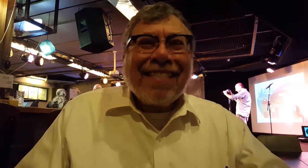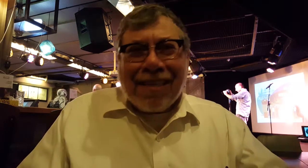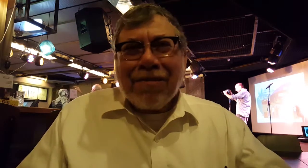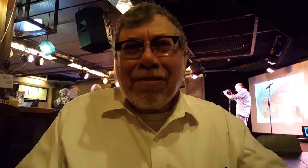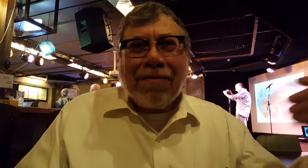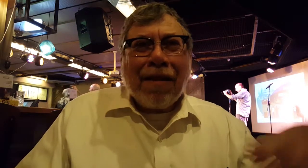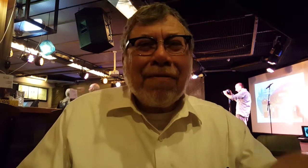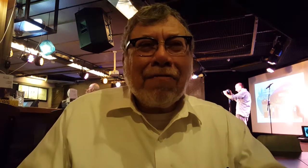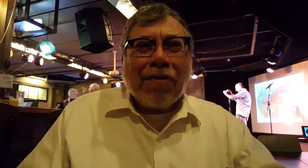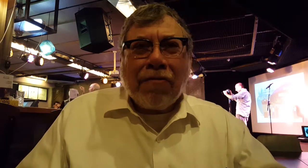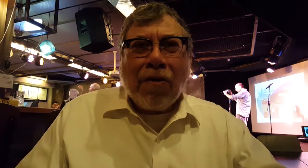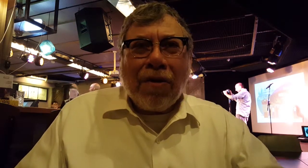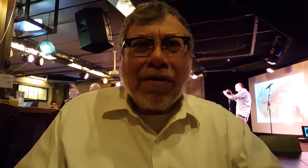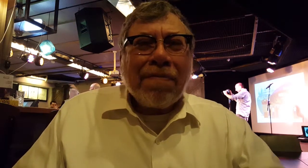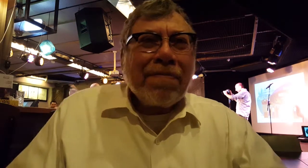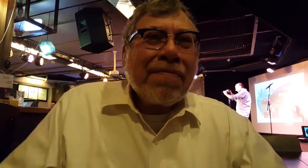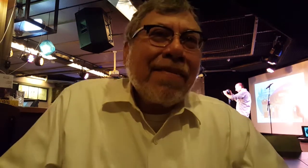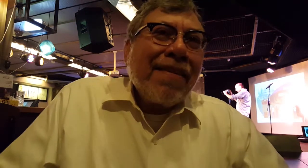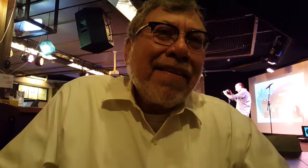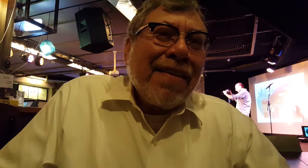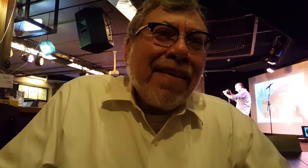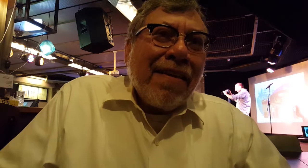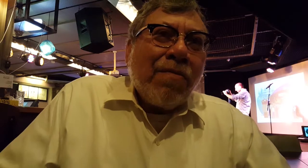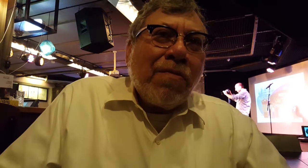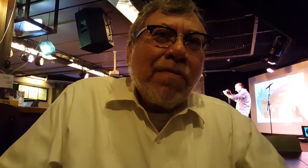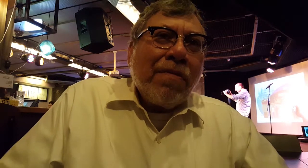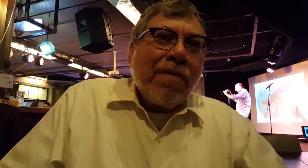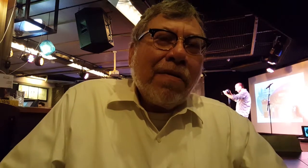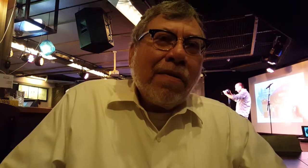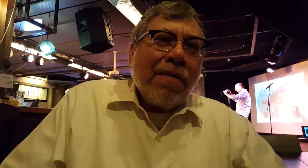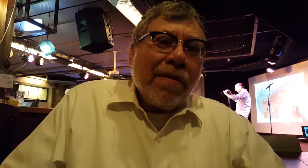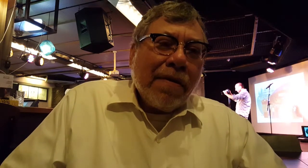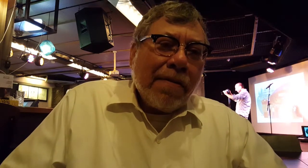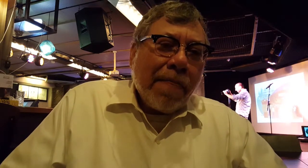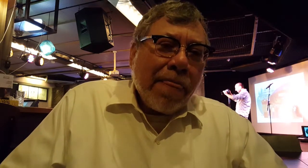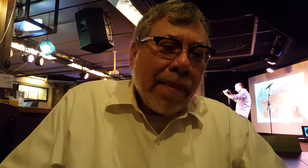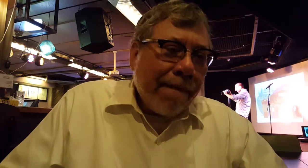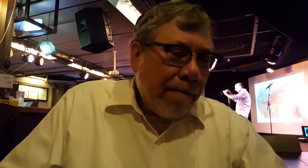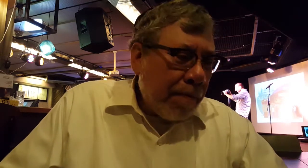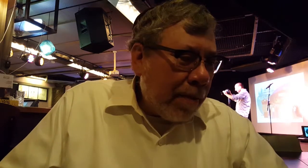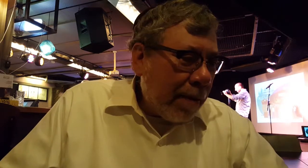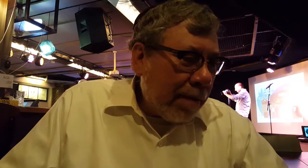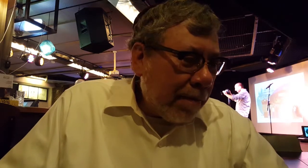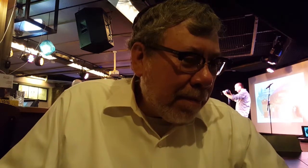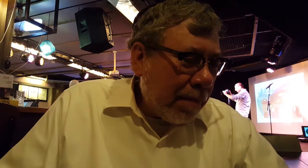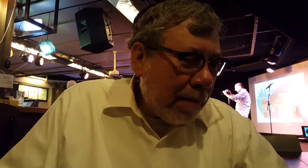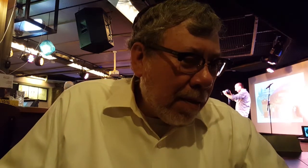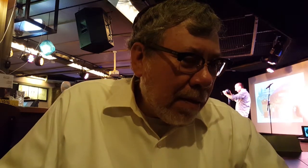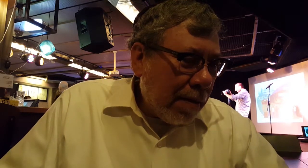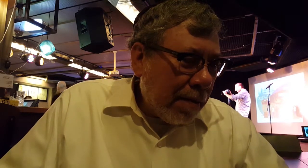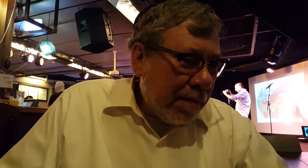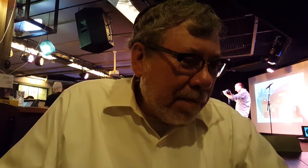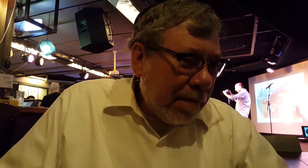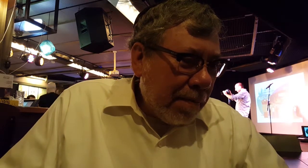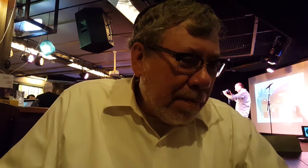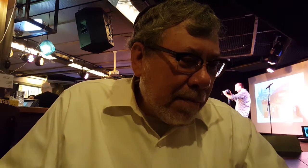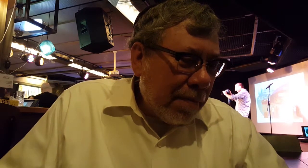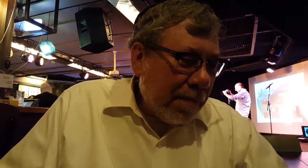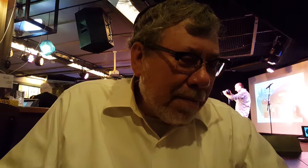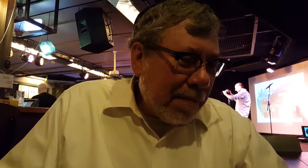new development for the fall. Okay, next question. I interviewed a Jewish fellow who's deaf, and